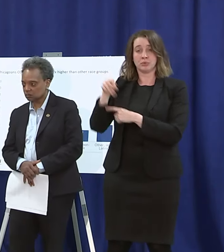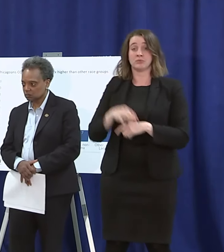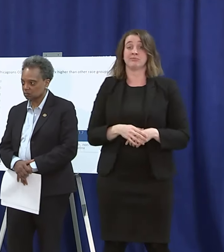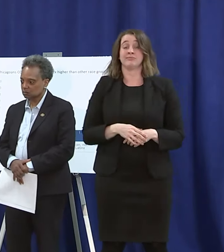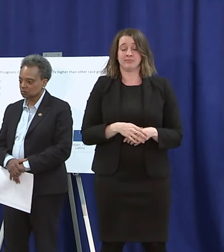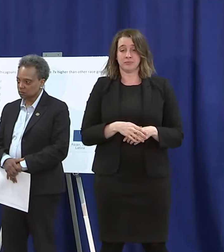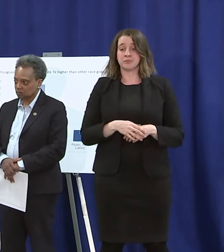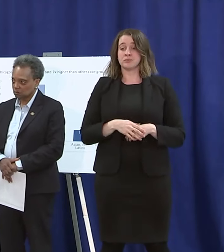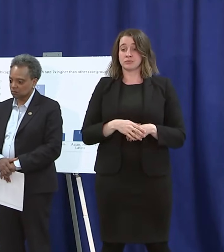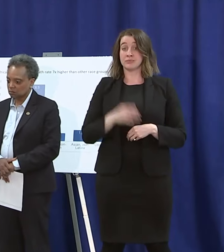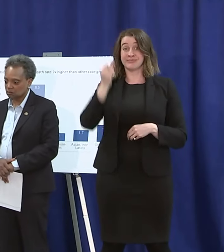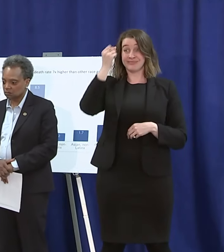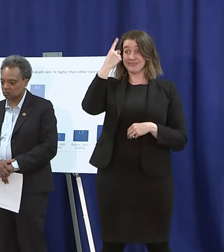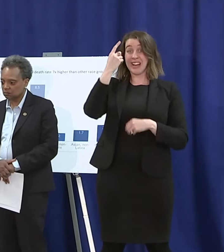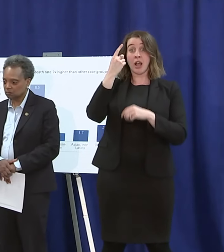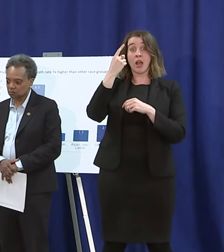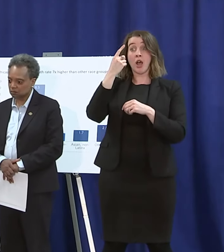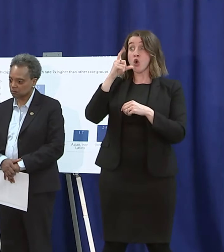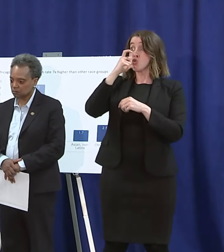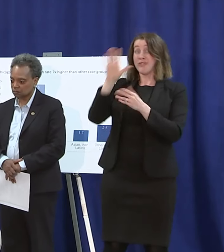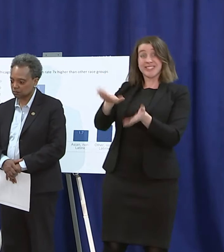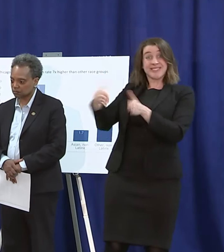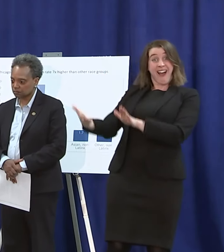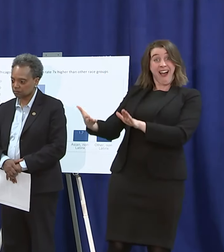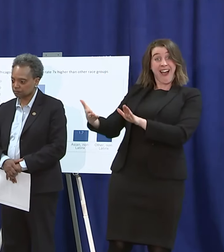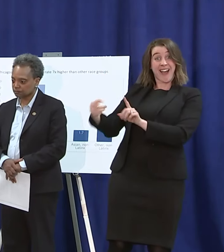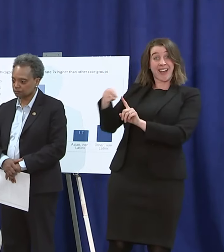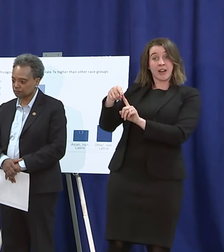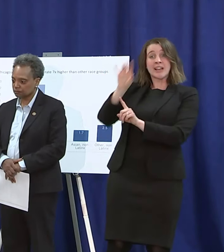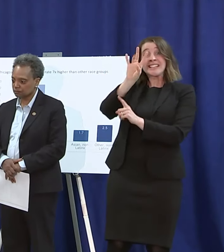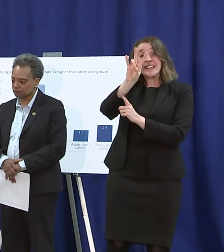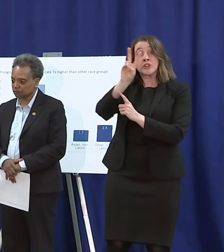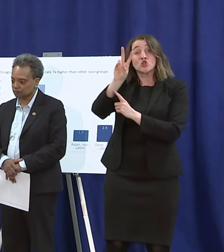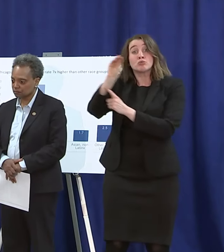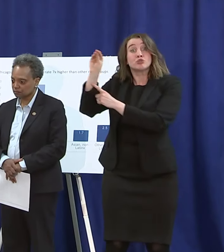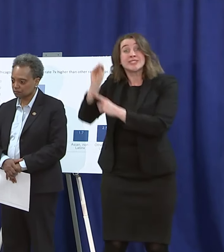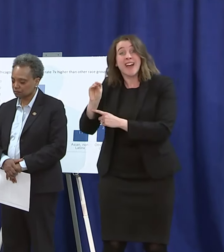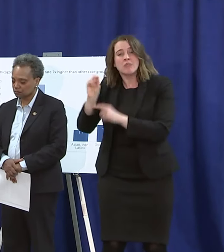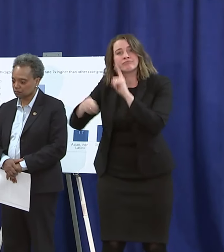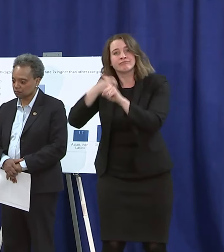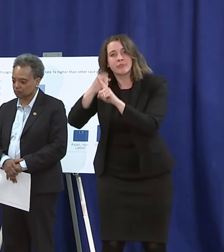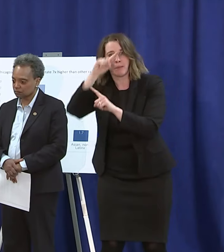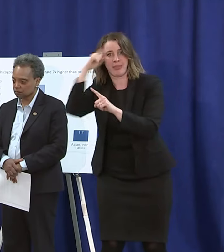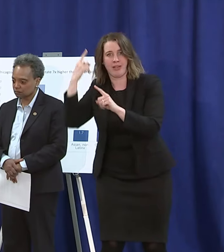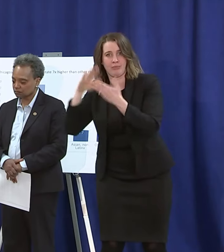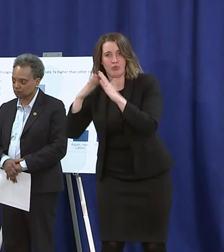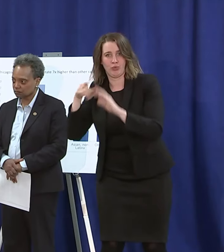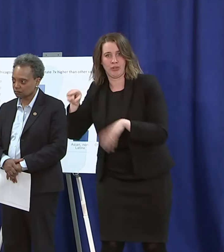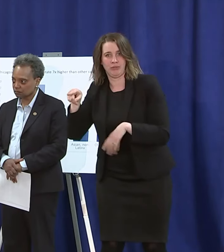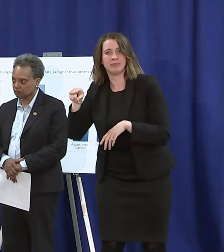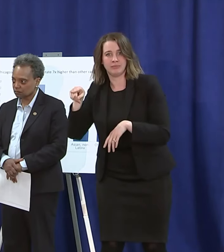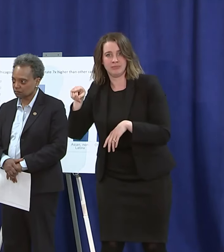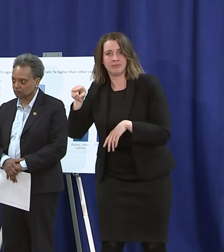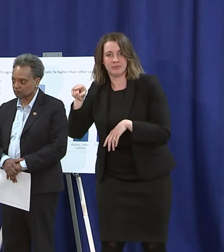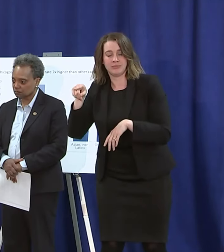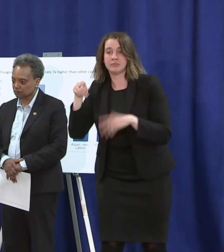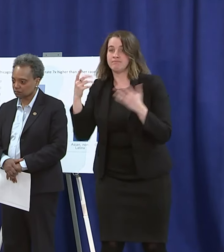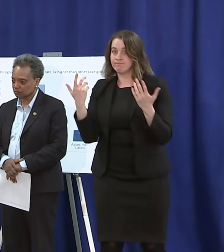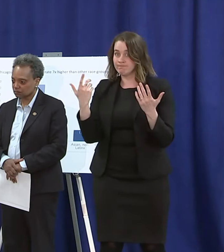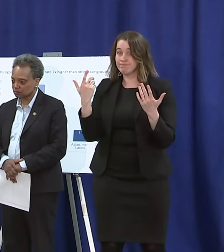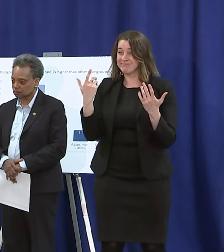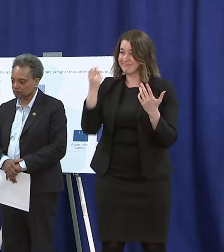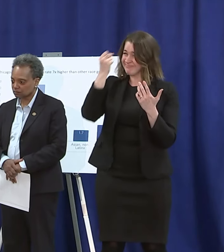72% of our deaths here in Chicago residents have been in black Chicagoans, though again, black Chicagoans just make